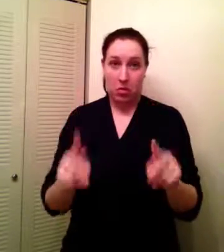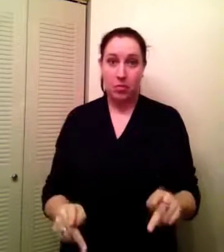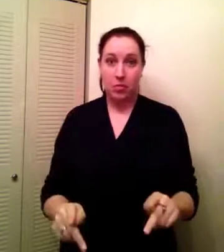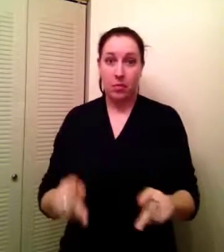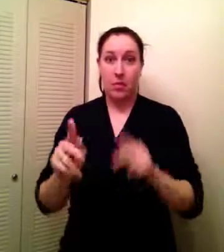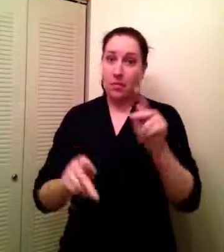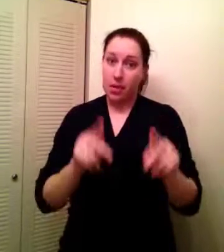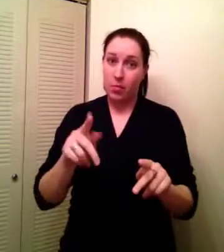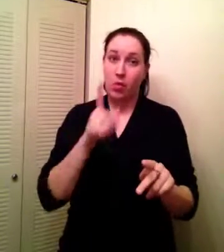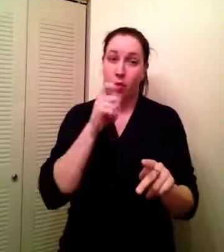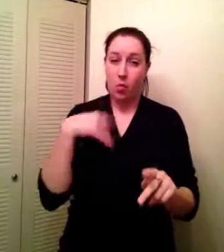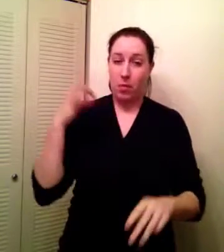one, the offender.